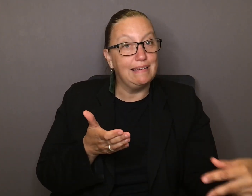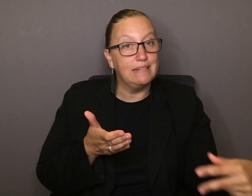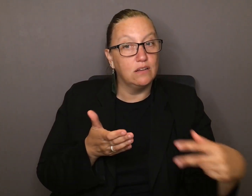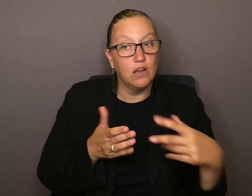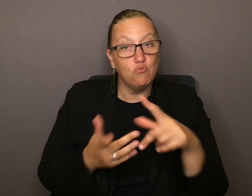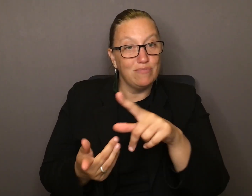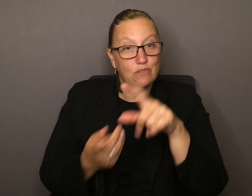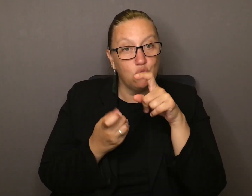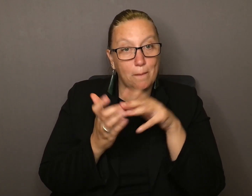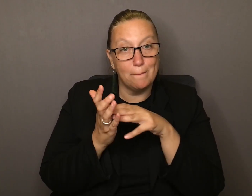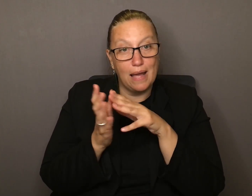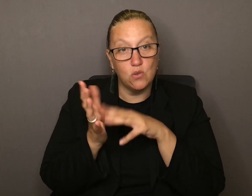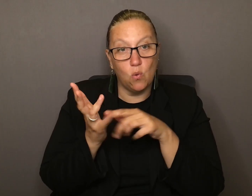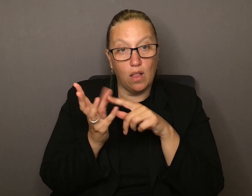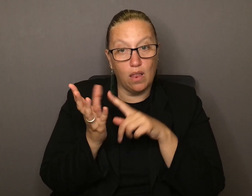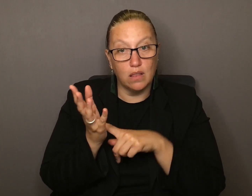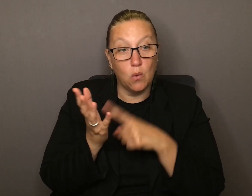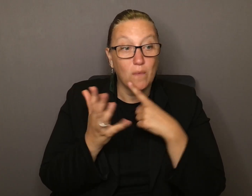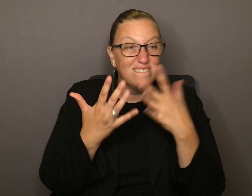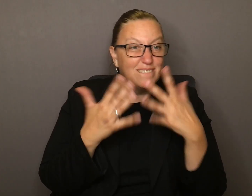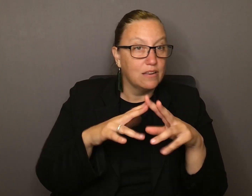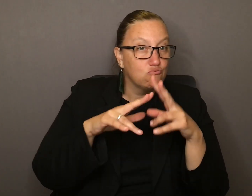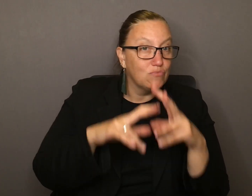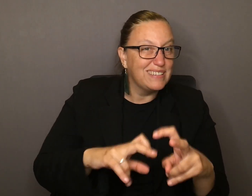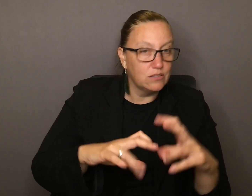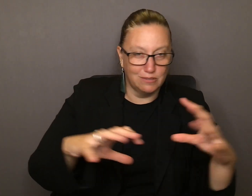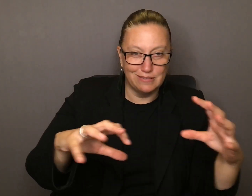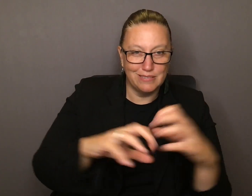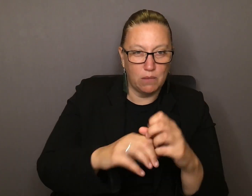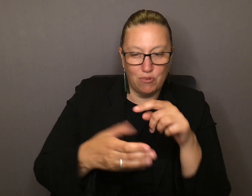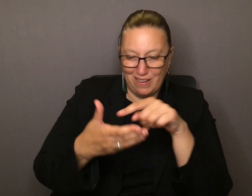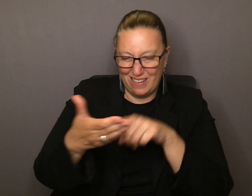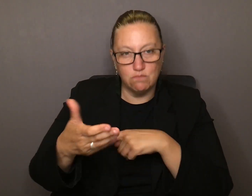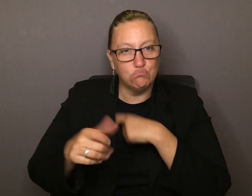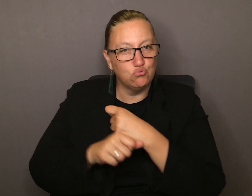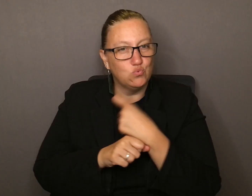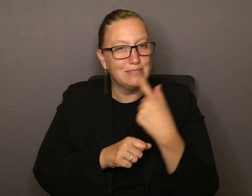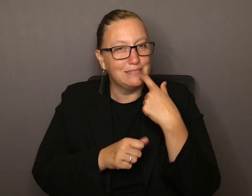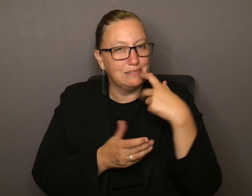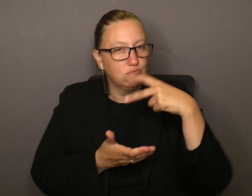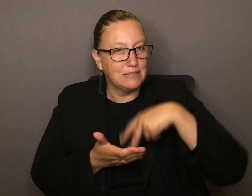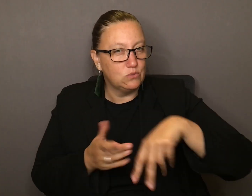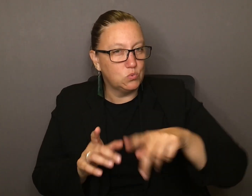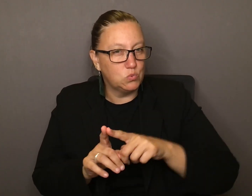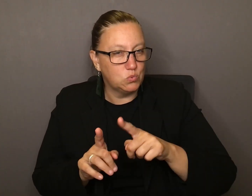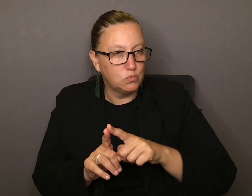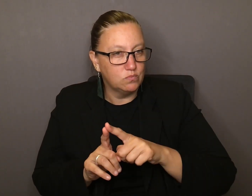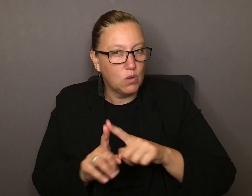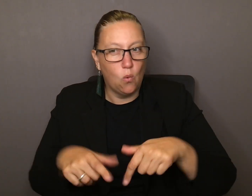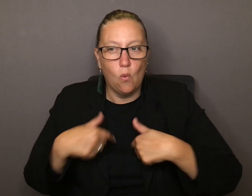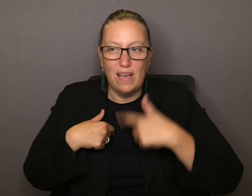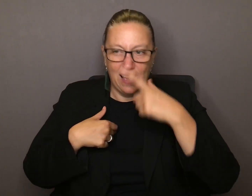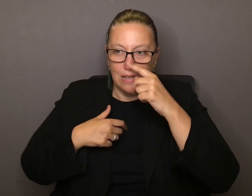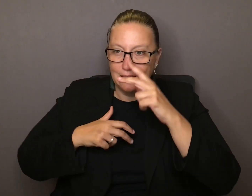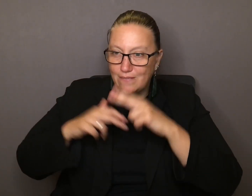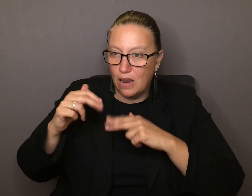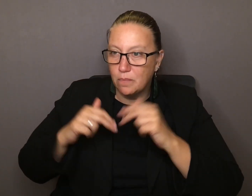research summaries, developing and sharing evidence is one of